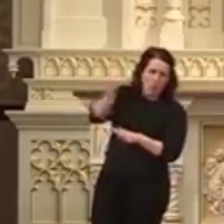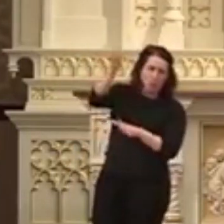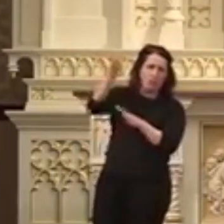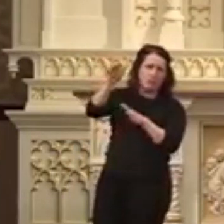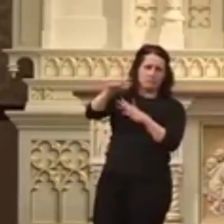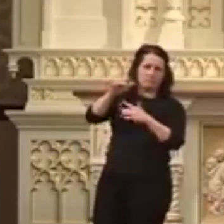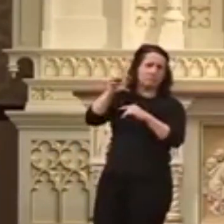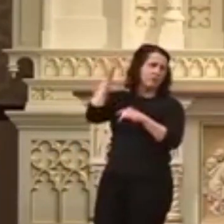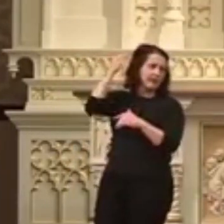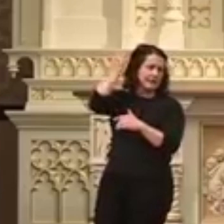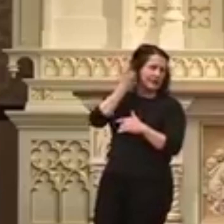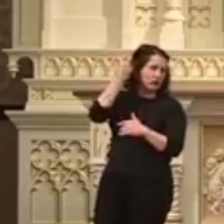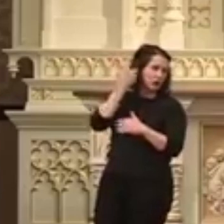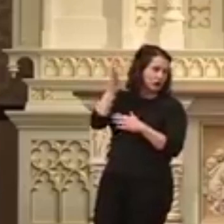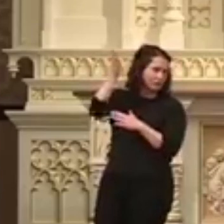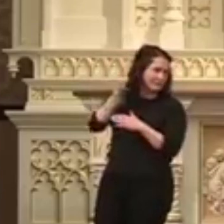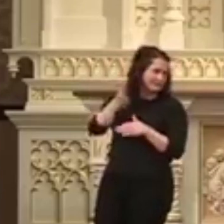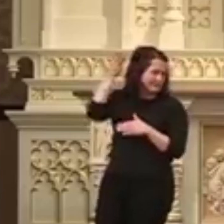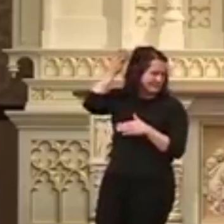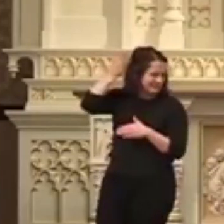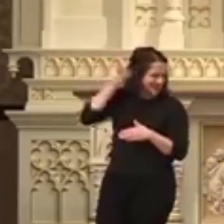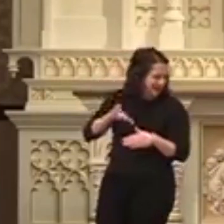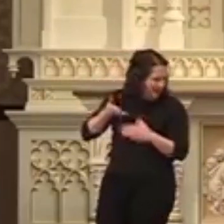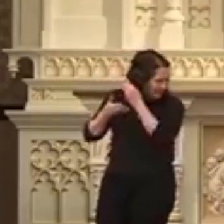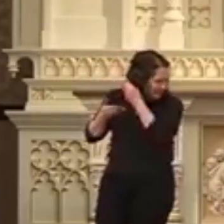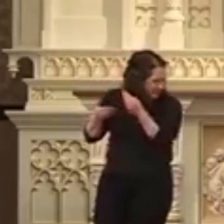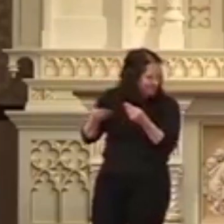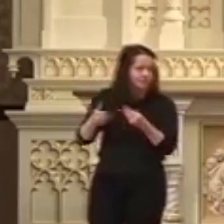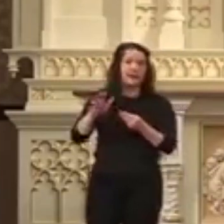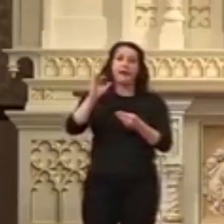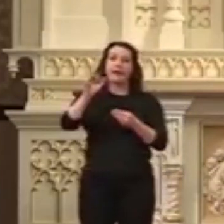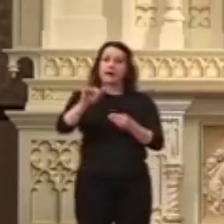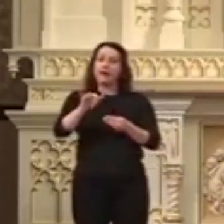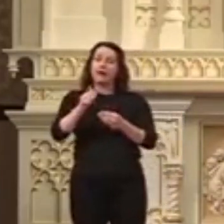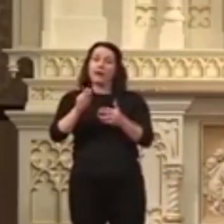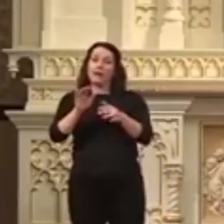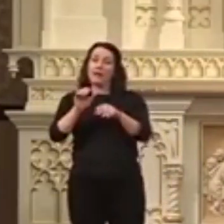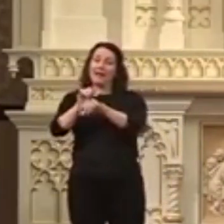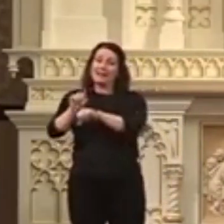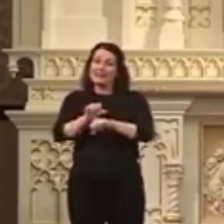his right ear. The slave's name was Malchus.